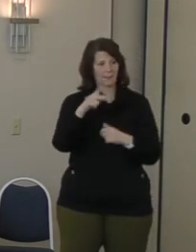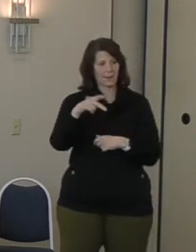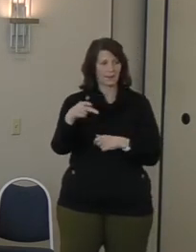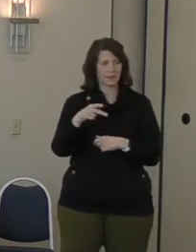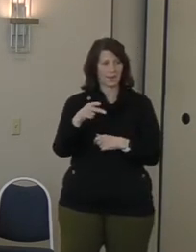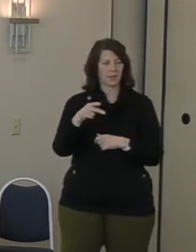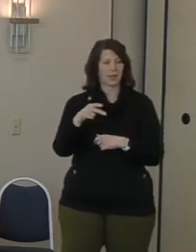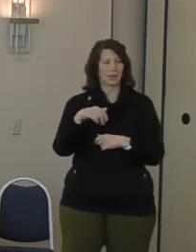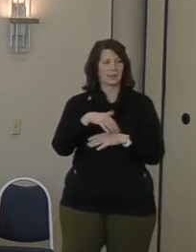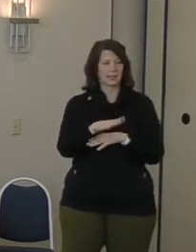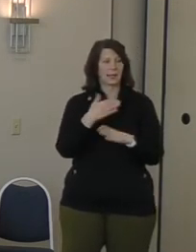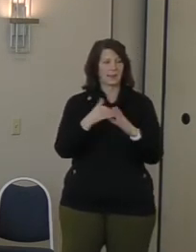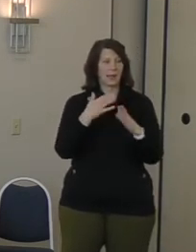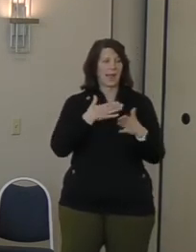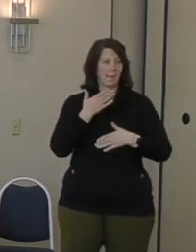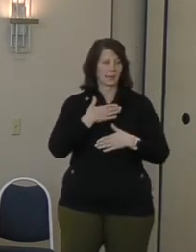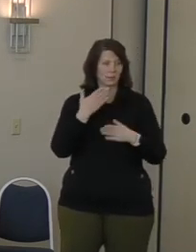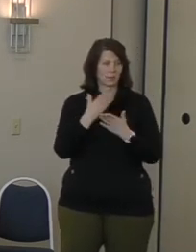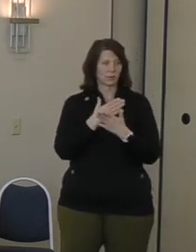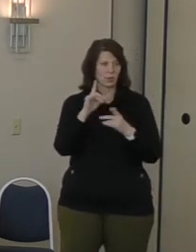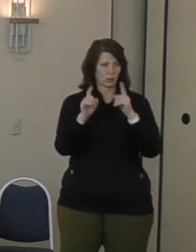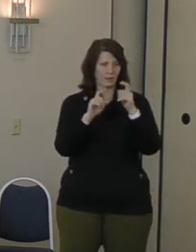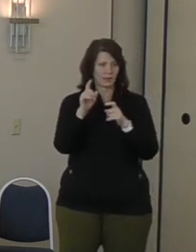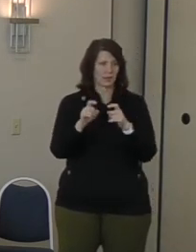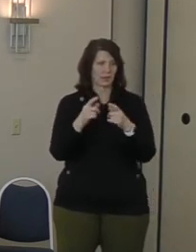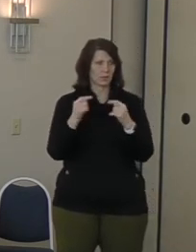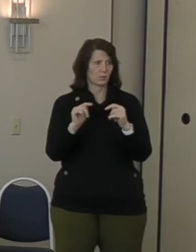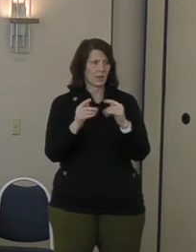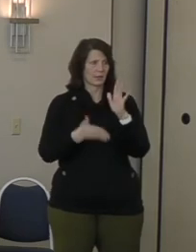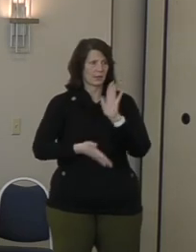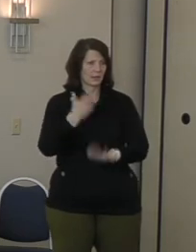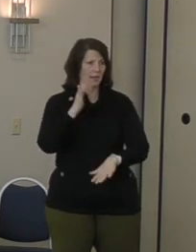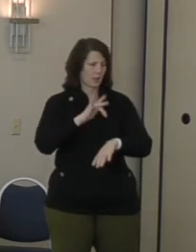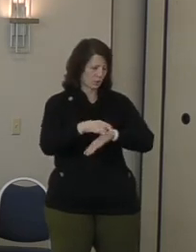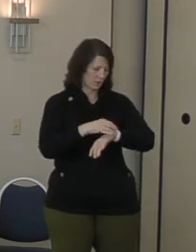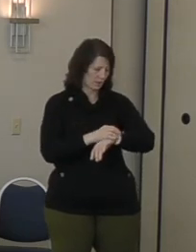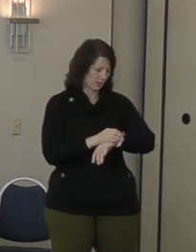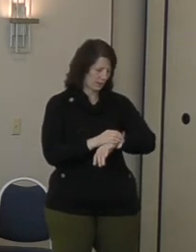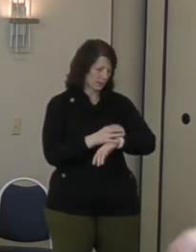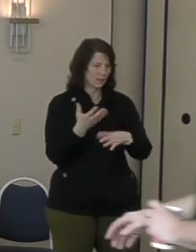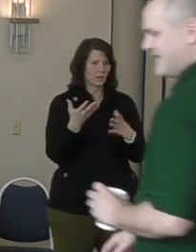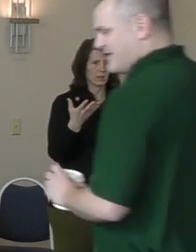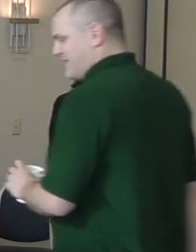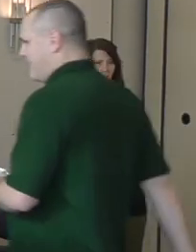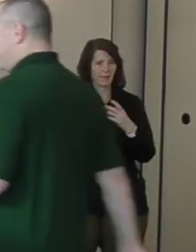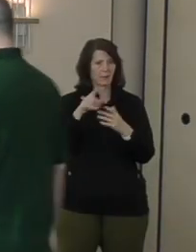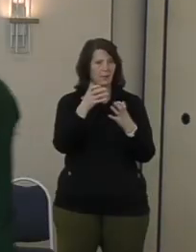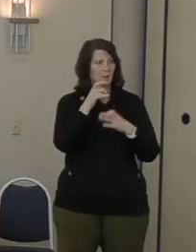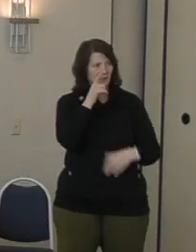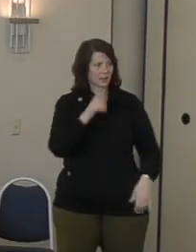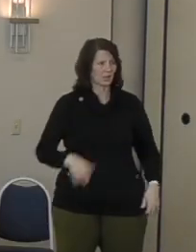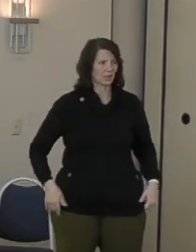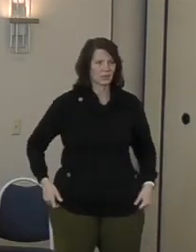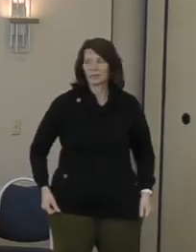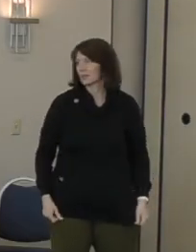I would be happy to share it with you. Are there any questions? I try to get out of here as I am early. I know everybody wants lunch.